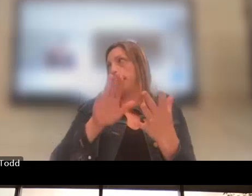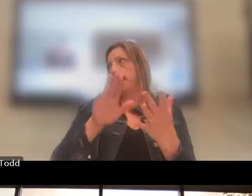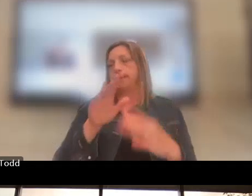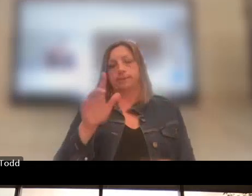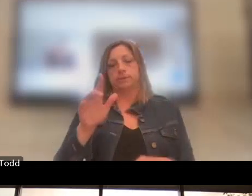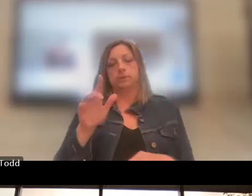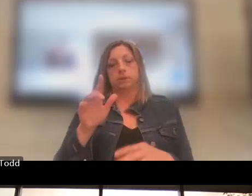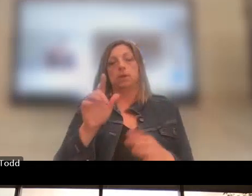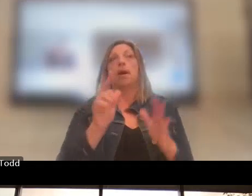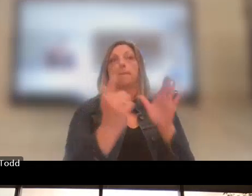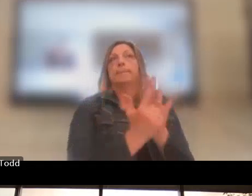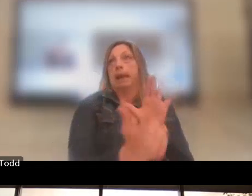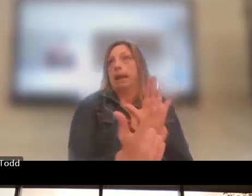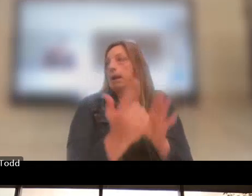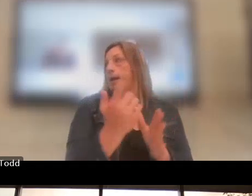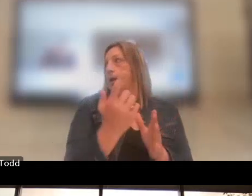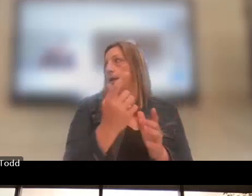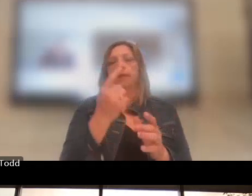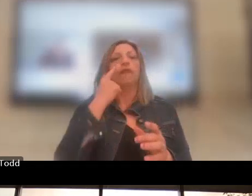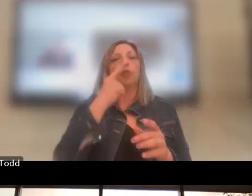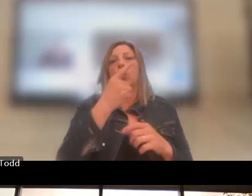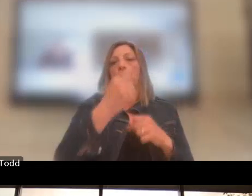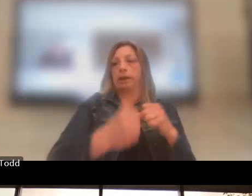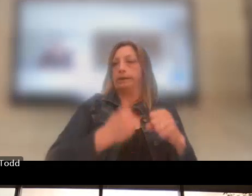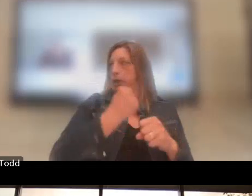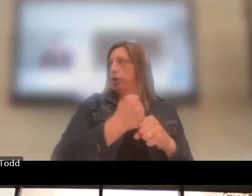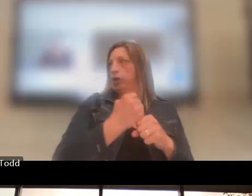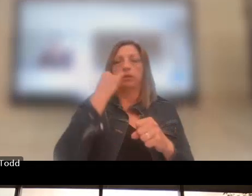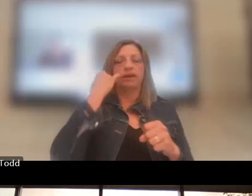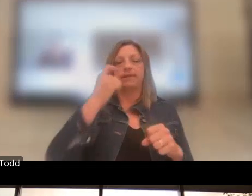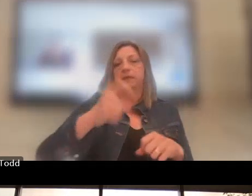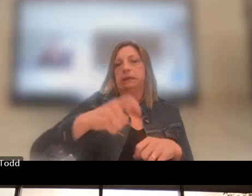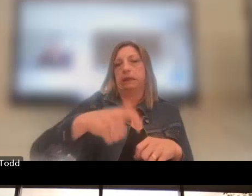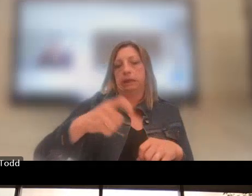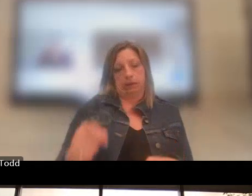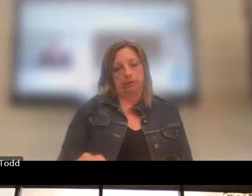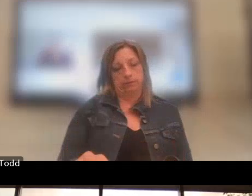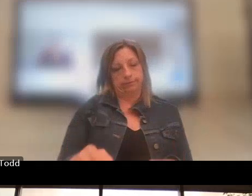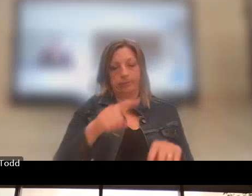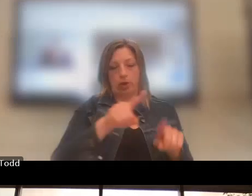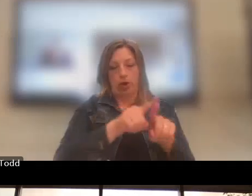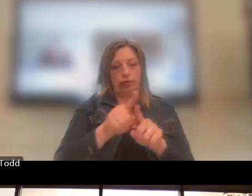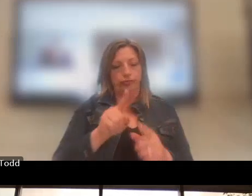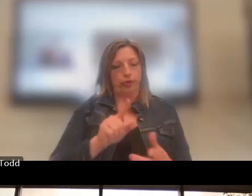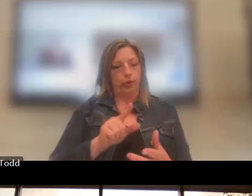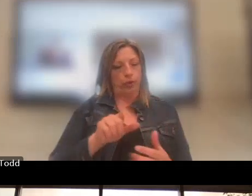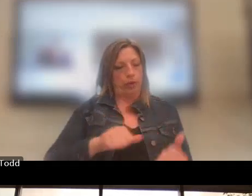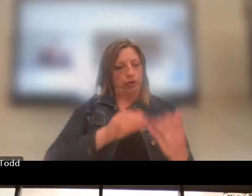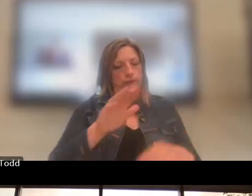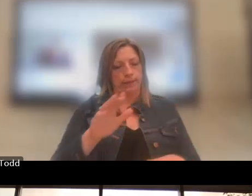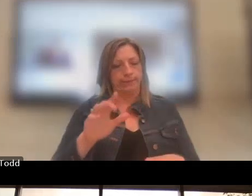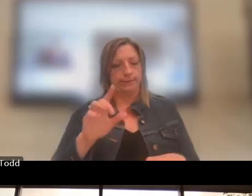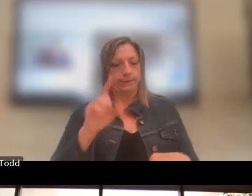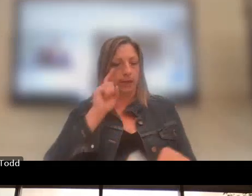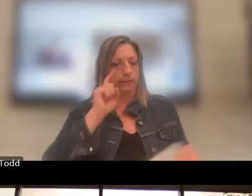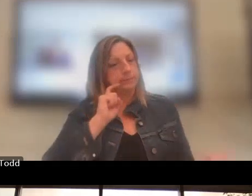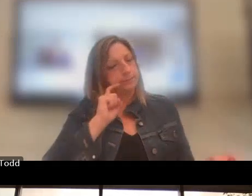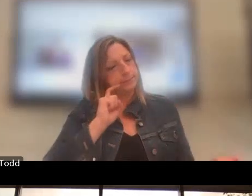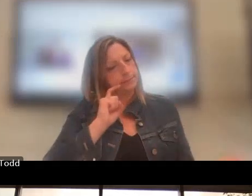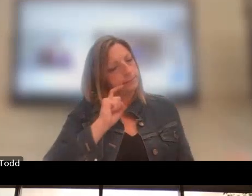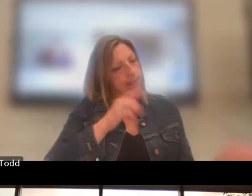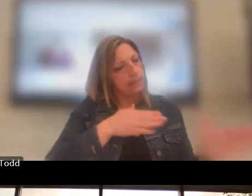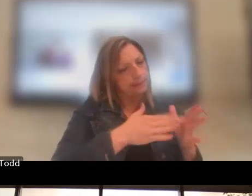will address that issue where if somebody has some sort of like, they can't be here